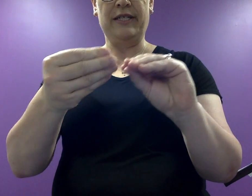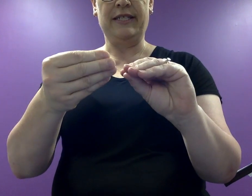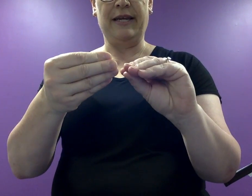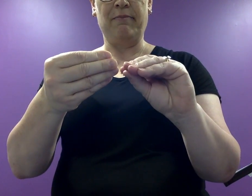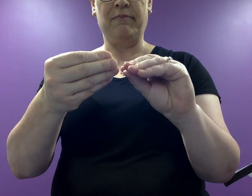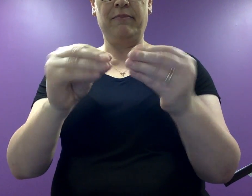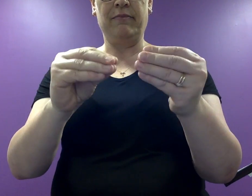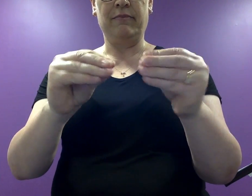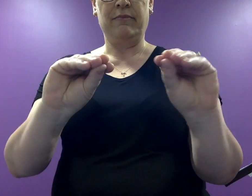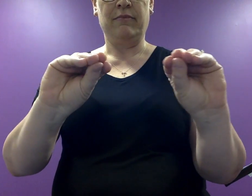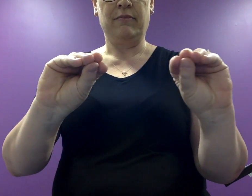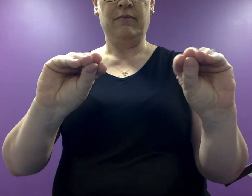them.